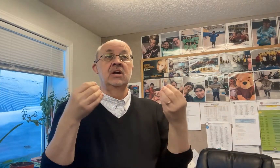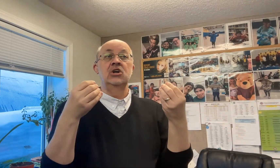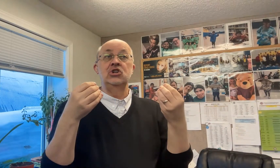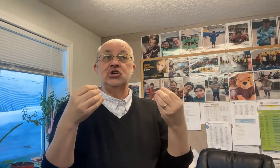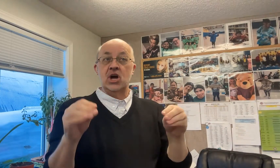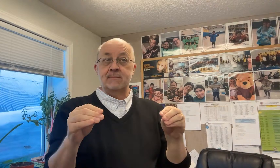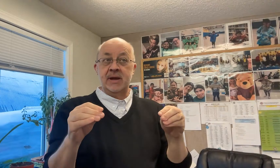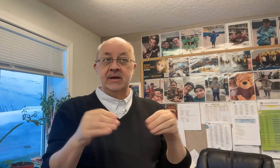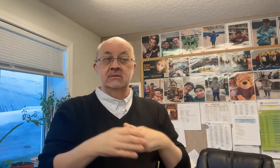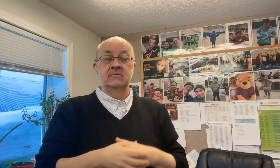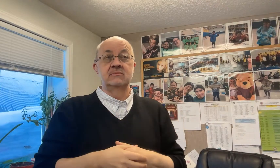shopping.